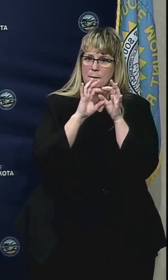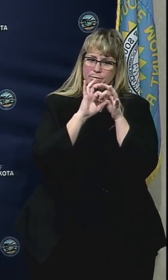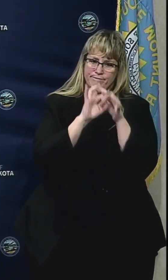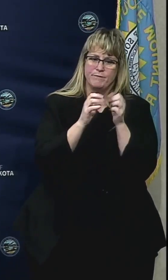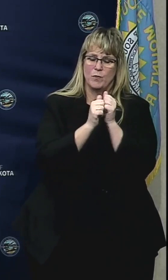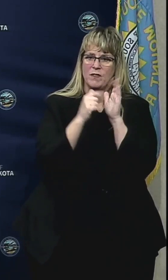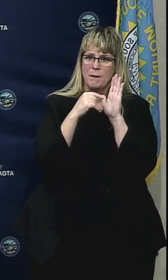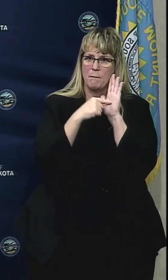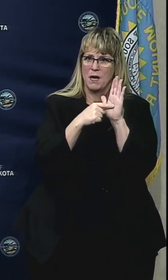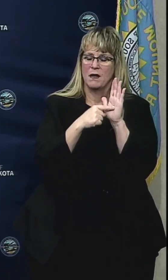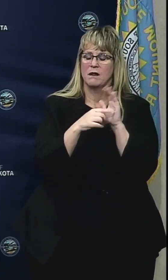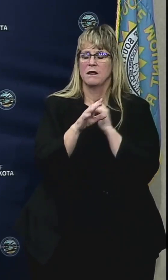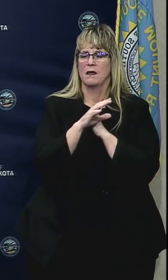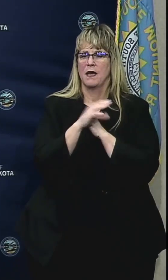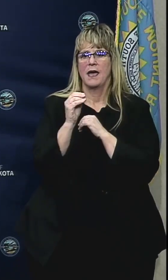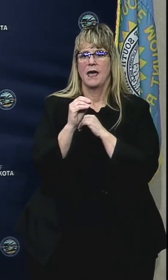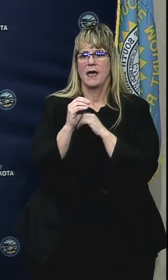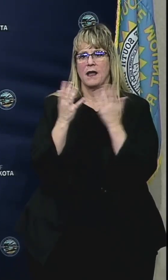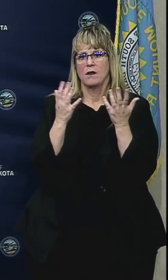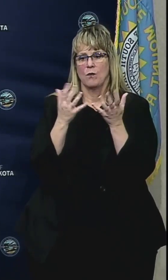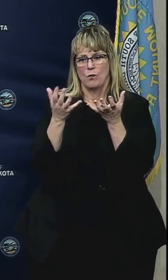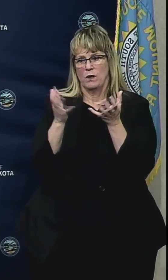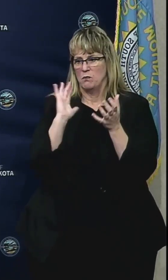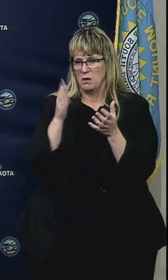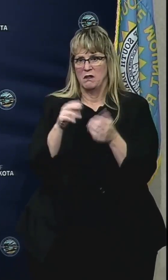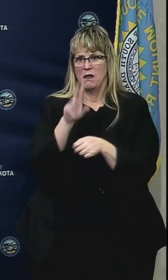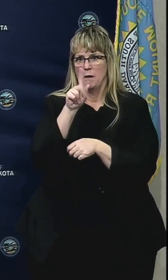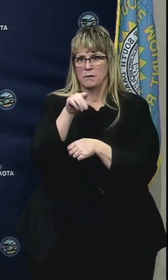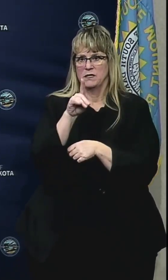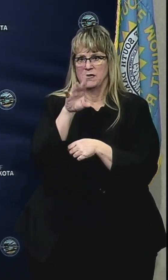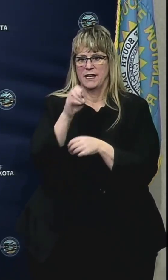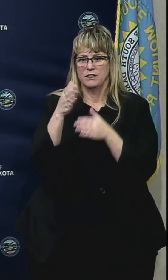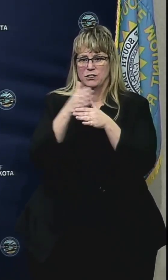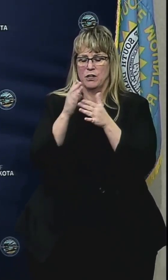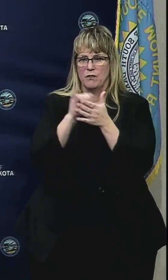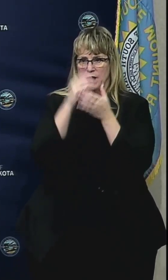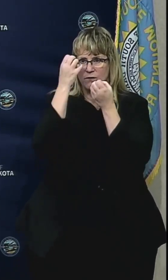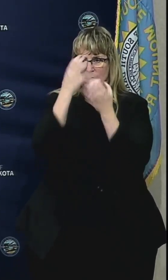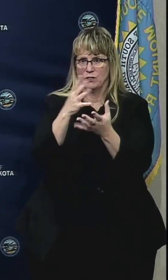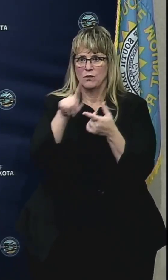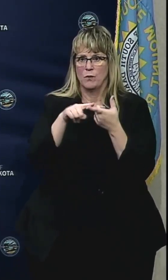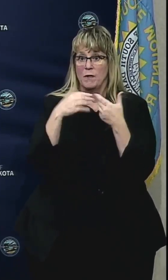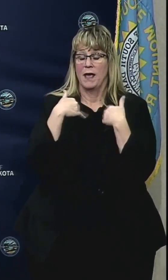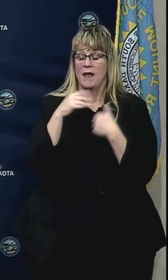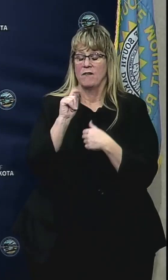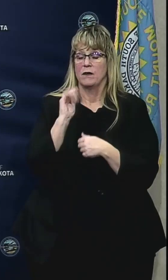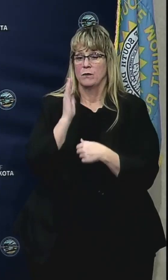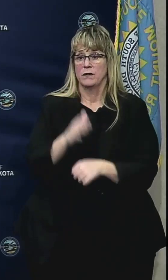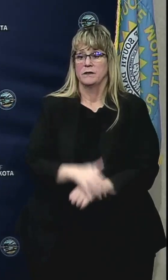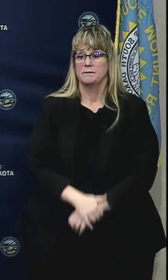and are looking to update that, and we'll be sharing information on that as soon as we have it.